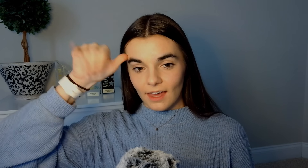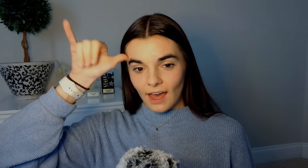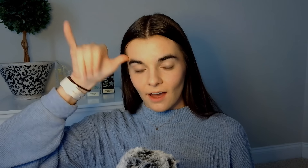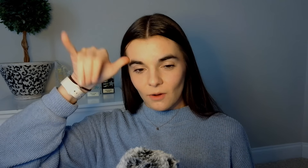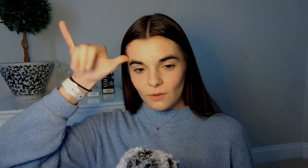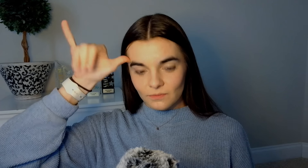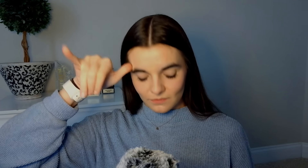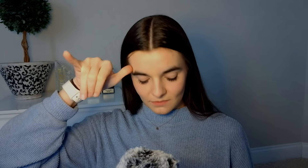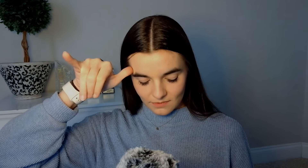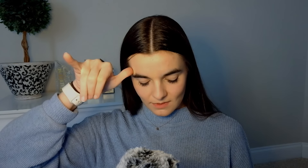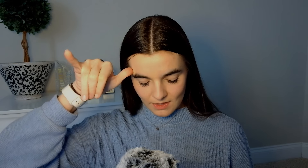cow,